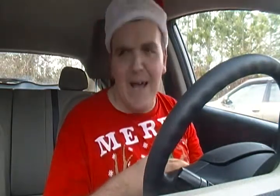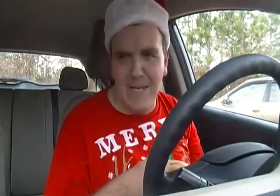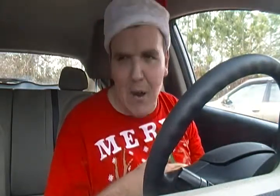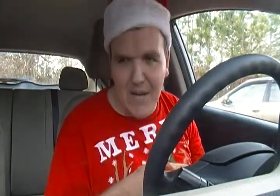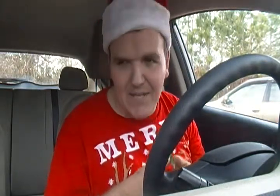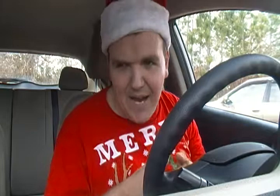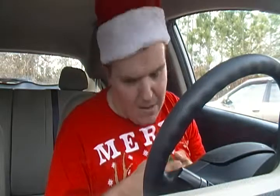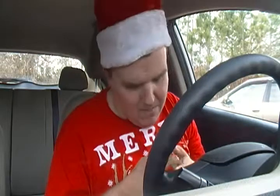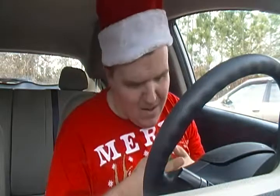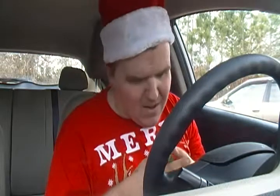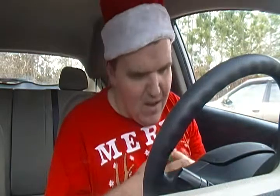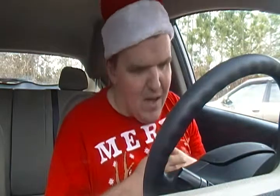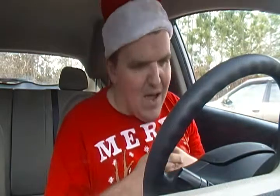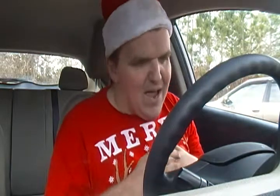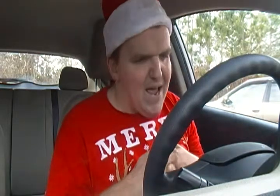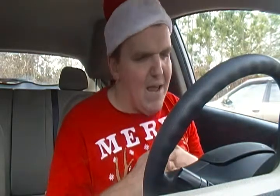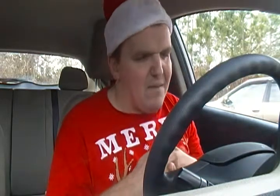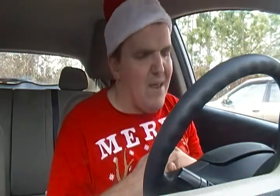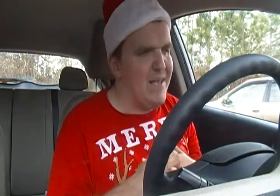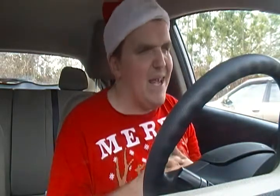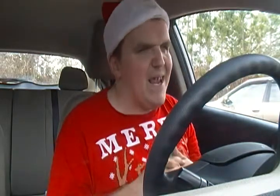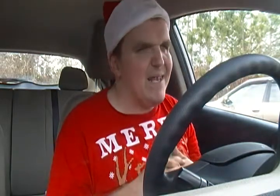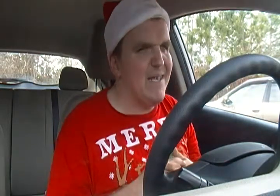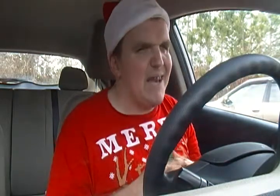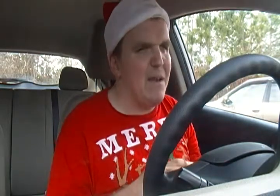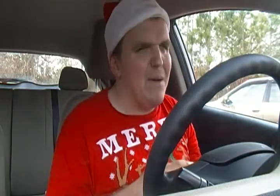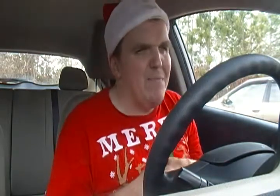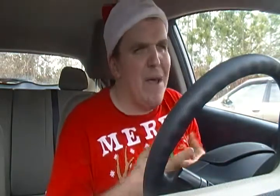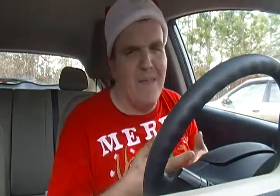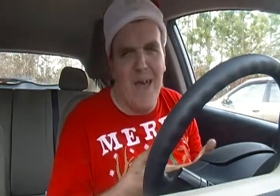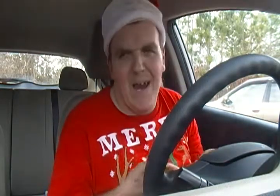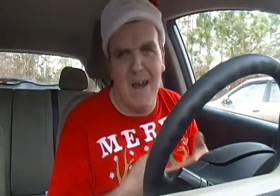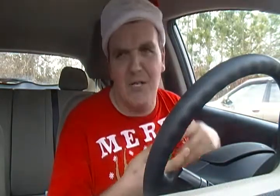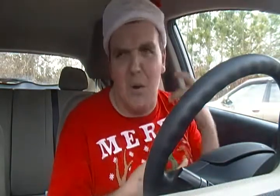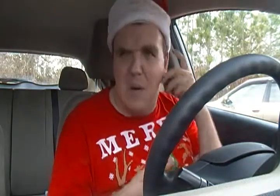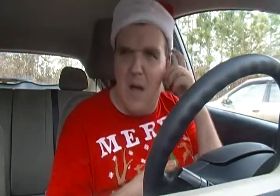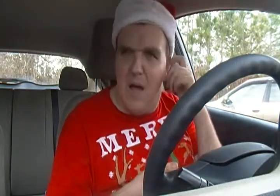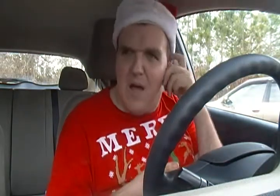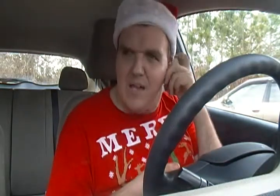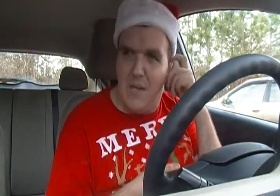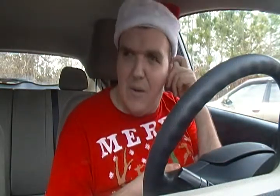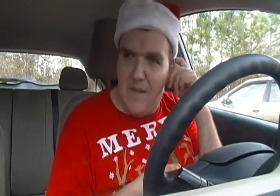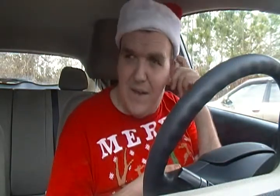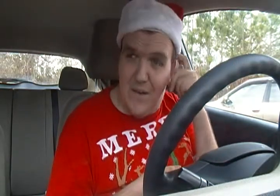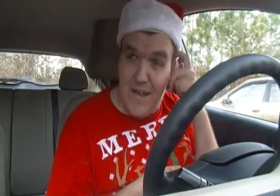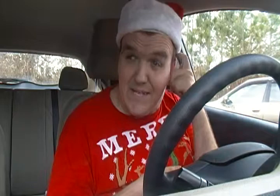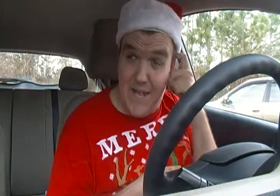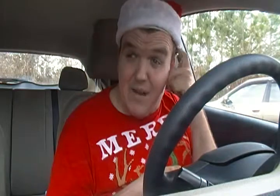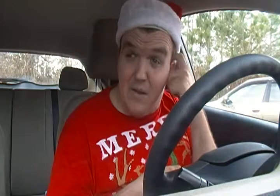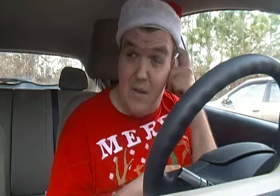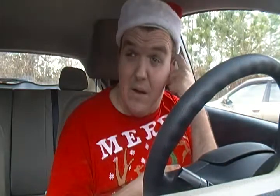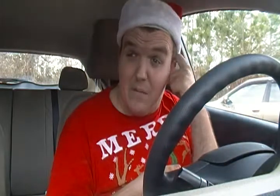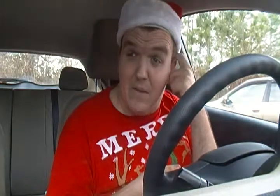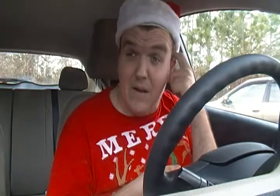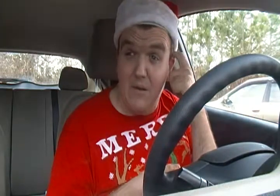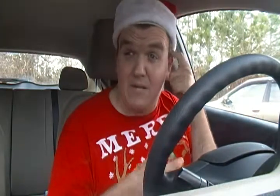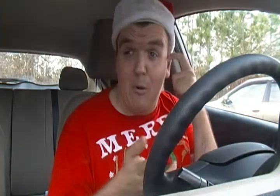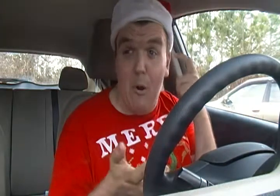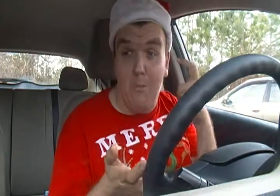ask i'll ask santa and then they say yes santa the big man the head honcho and so what they do next is they go to the um they go to this mall